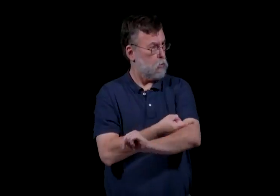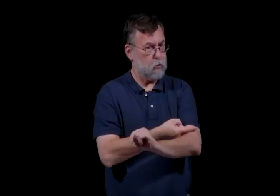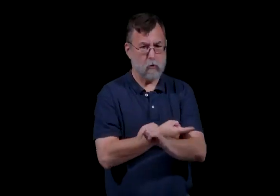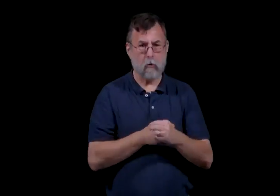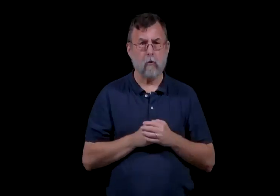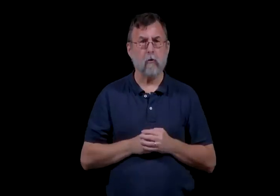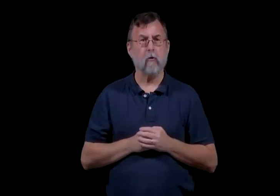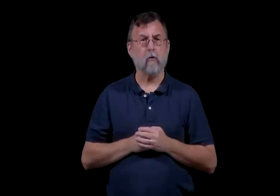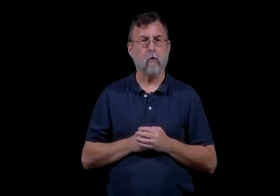strength.